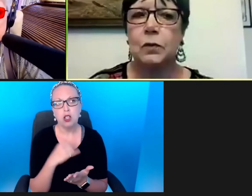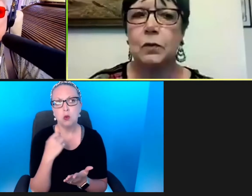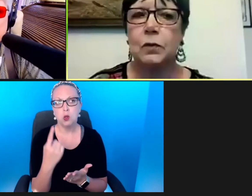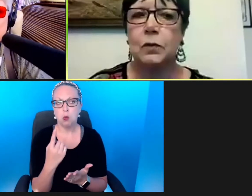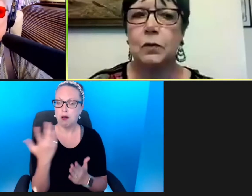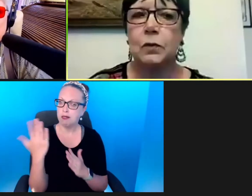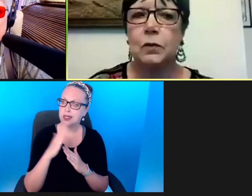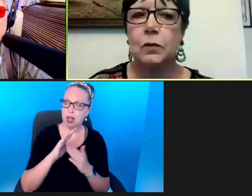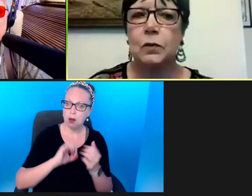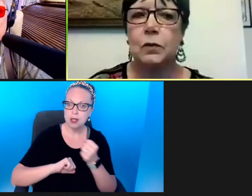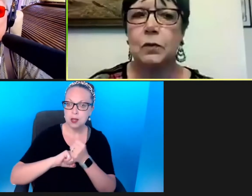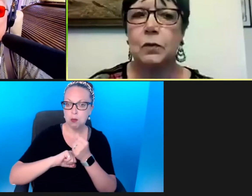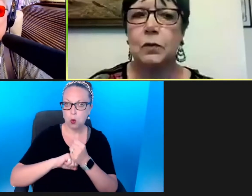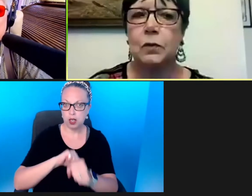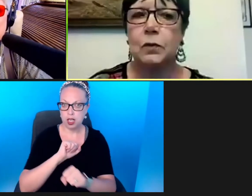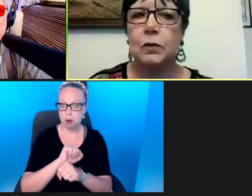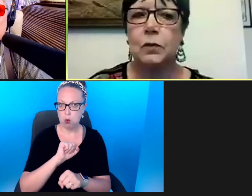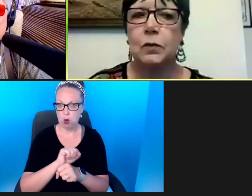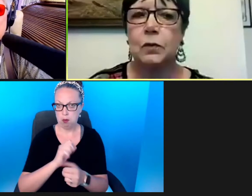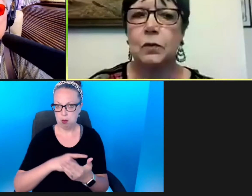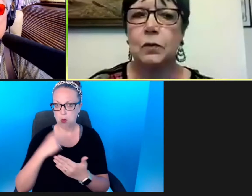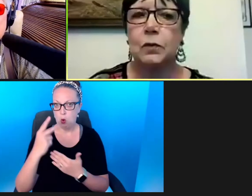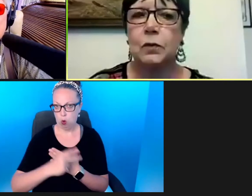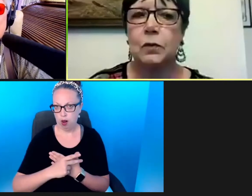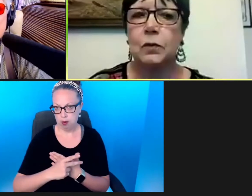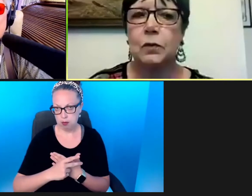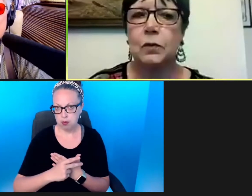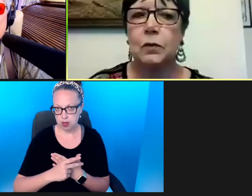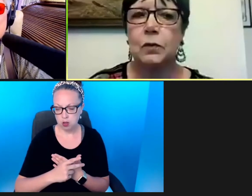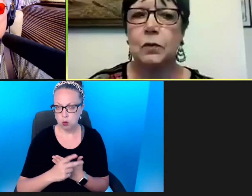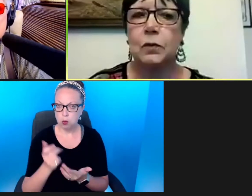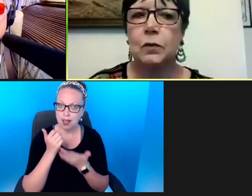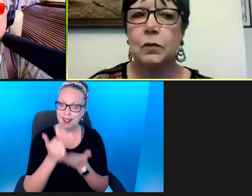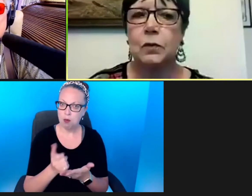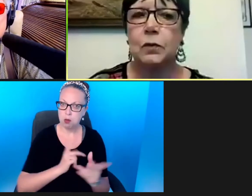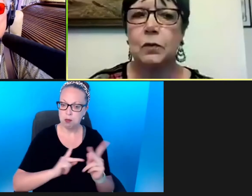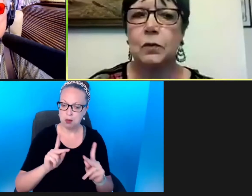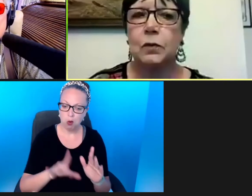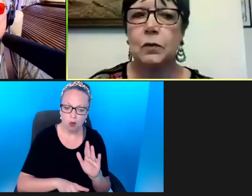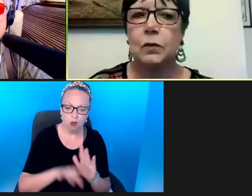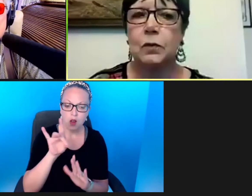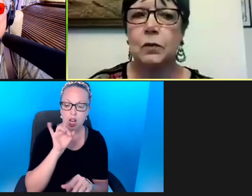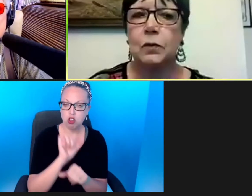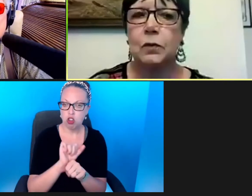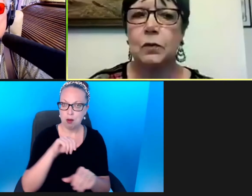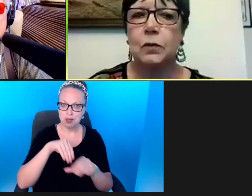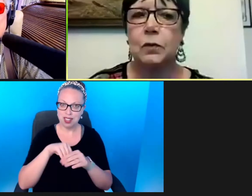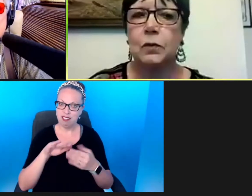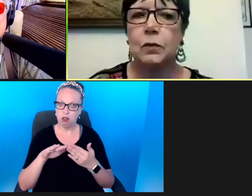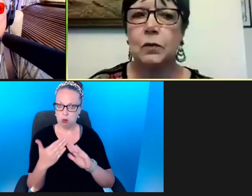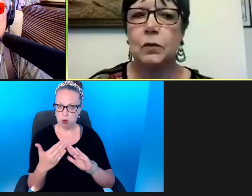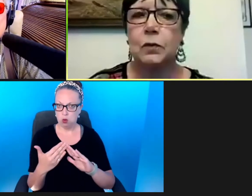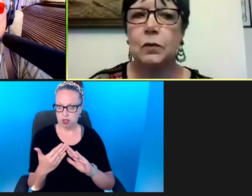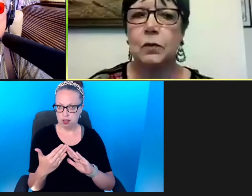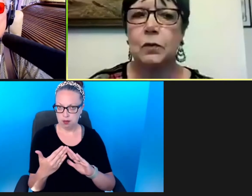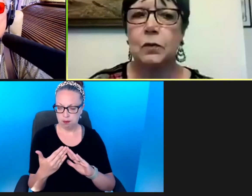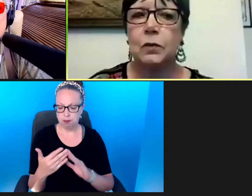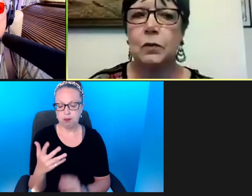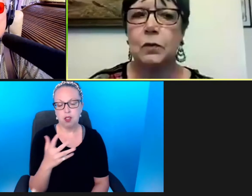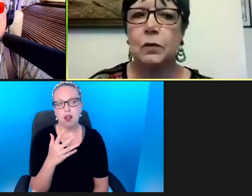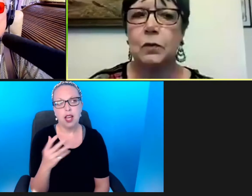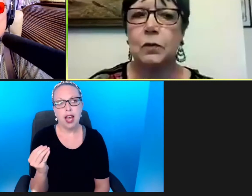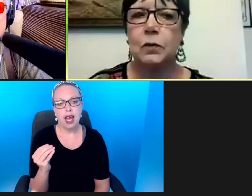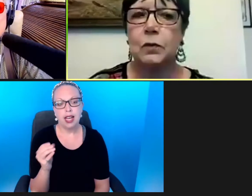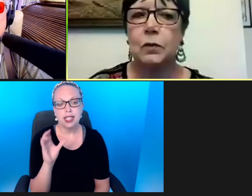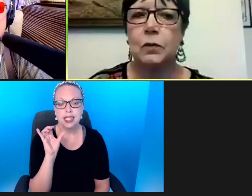supported employment programs where we assisted people to get jobs in the community, and it